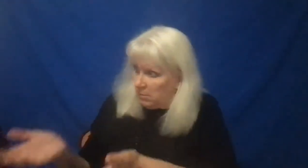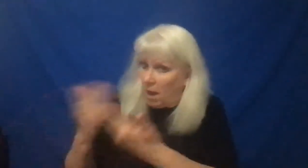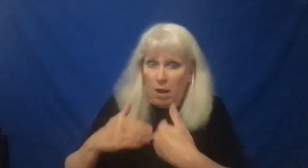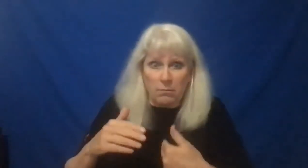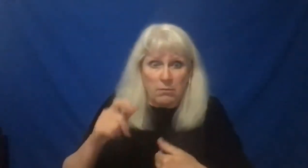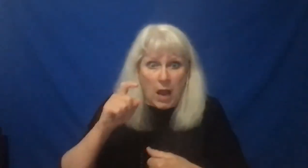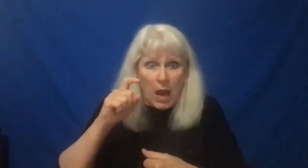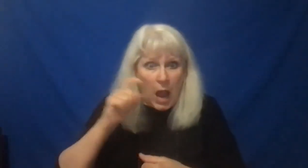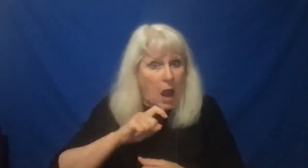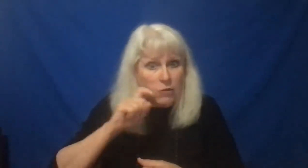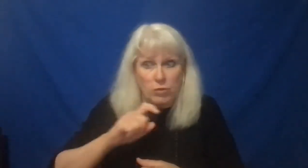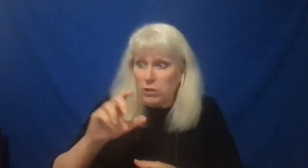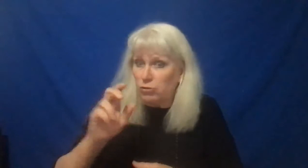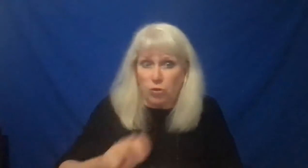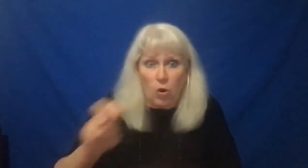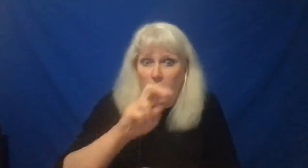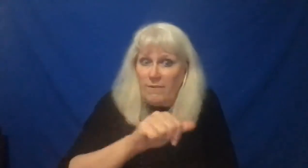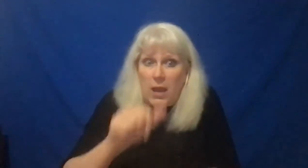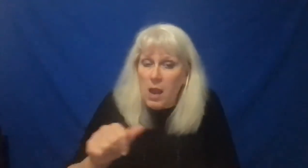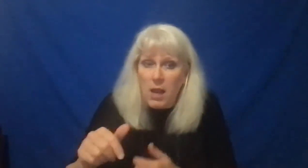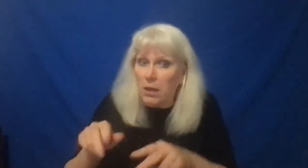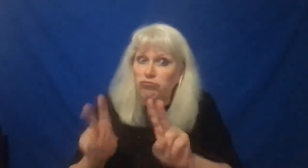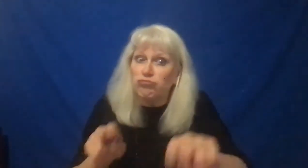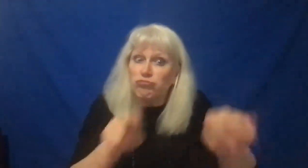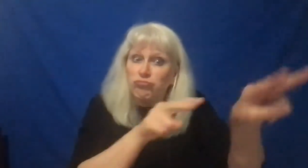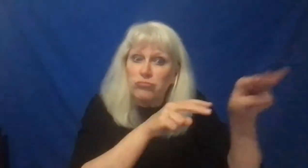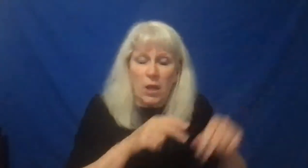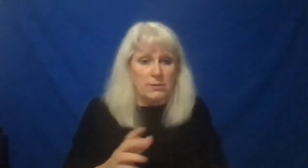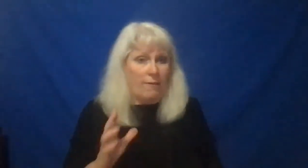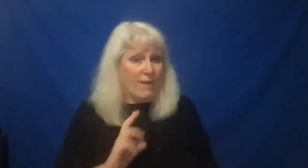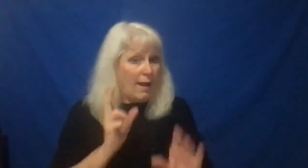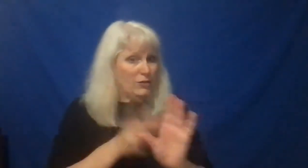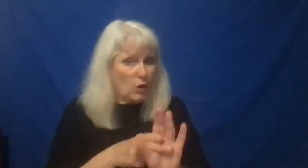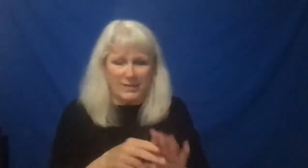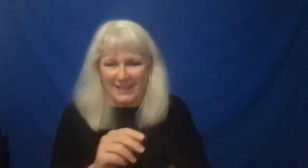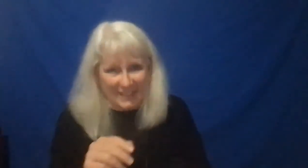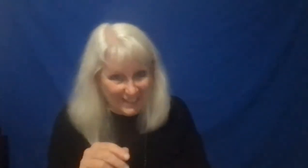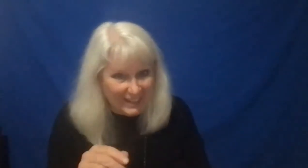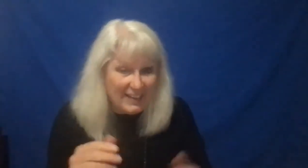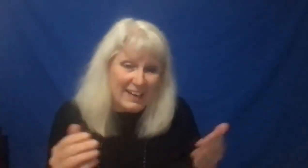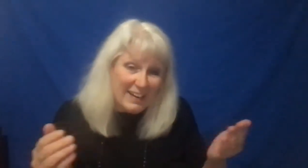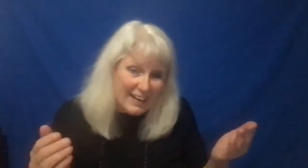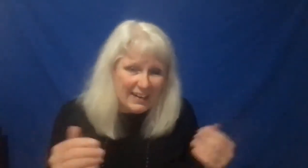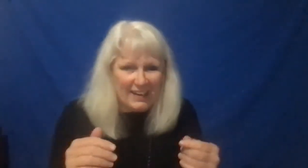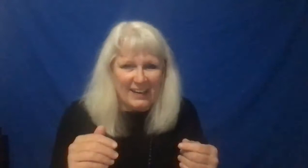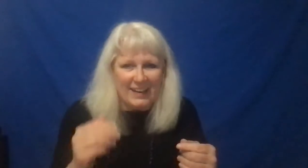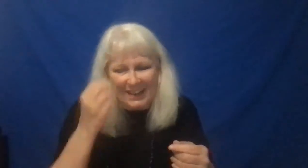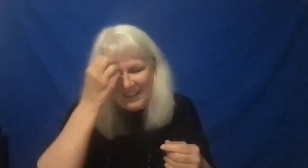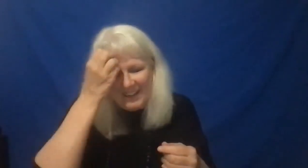the AA tour. So I did. And this is going to sound, like I'm trying to create a romantic situation